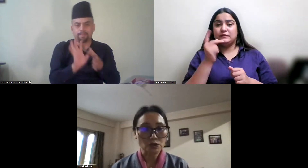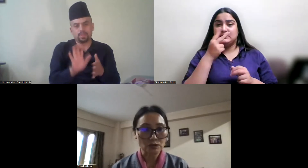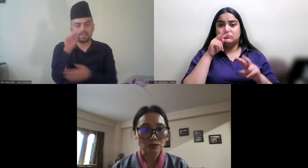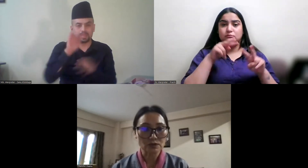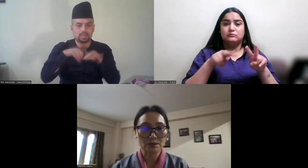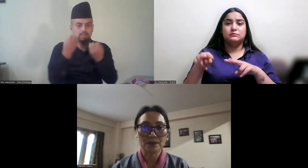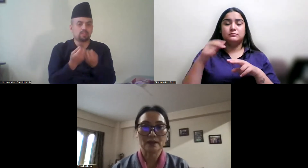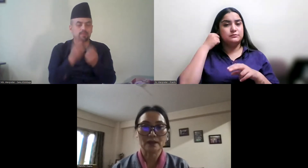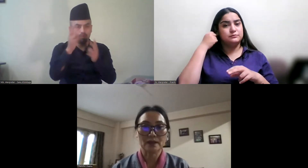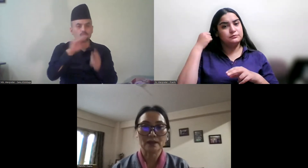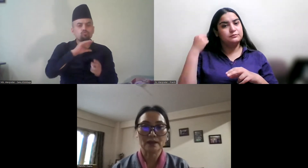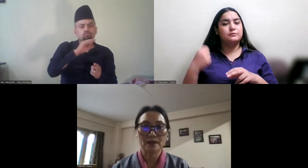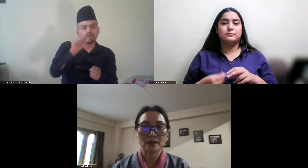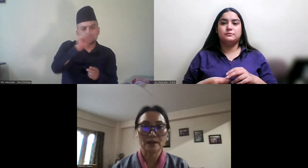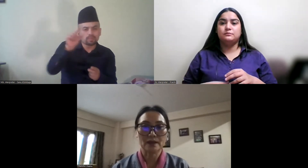on issues,